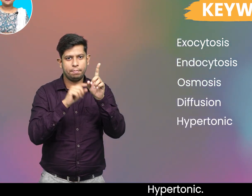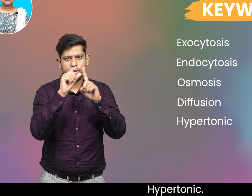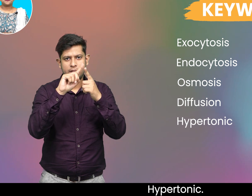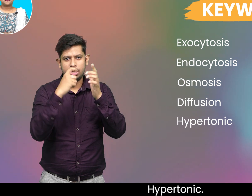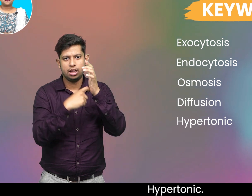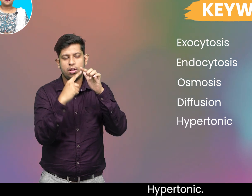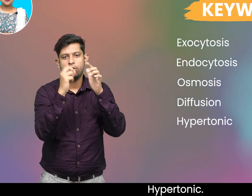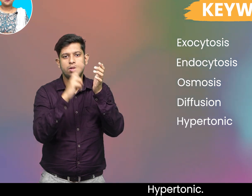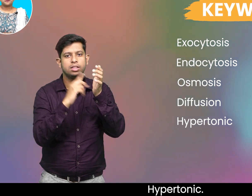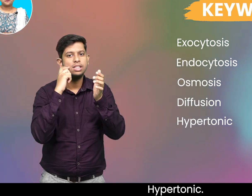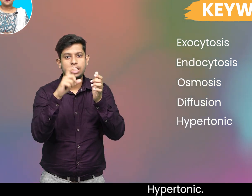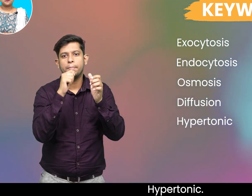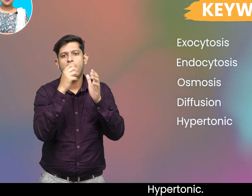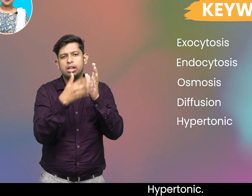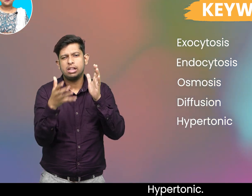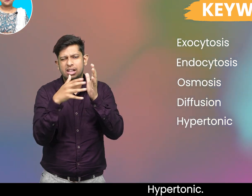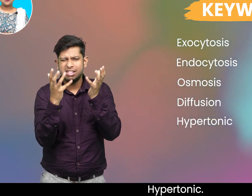hypertonic,